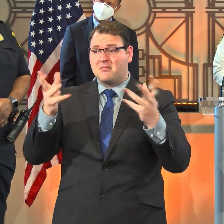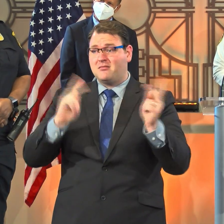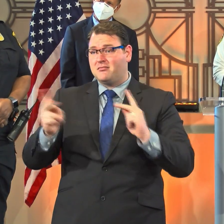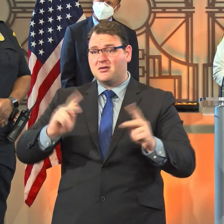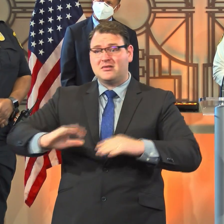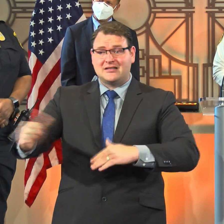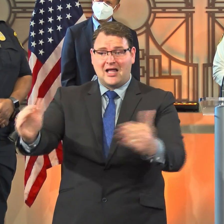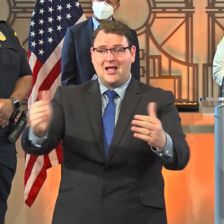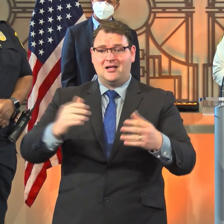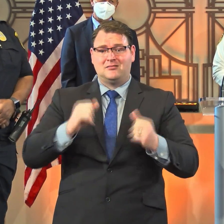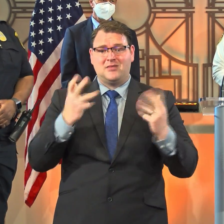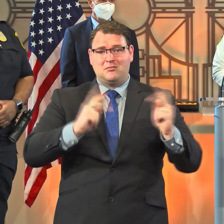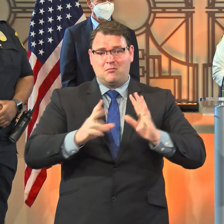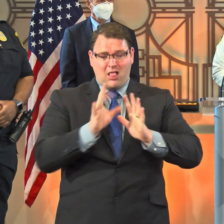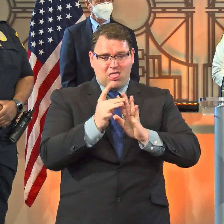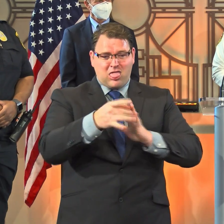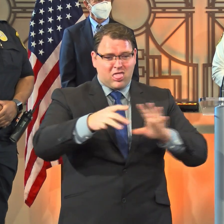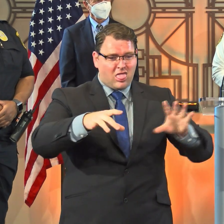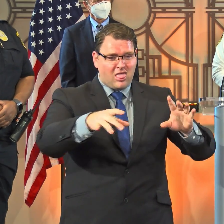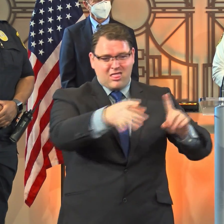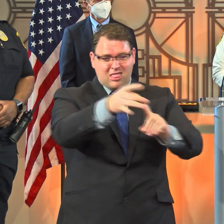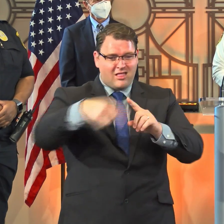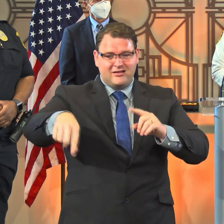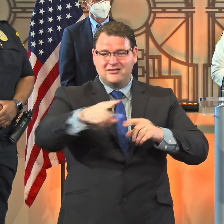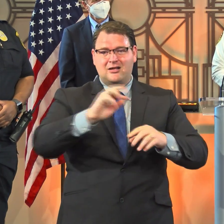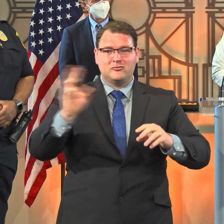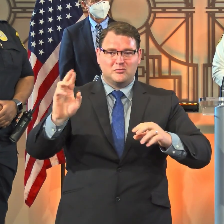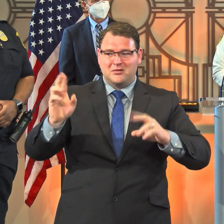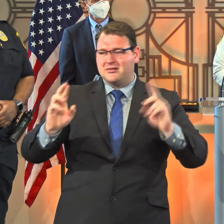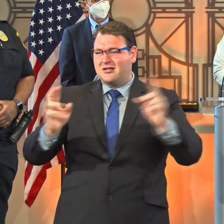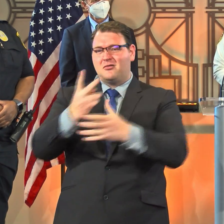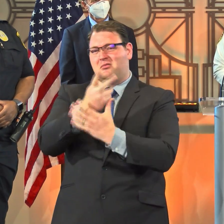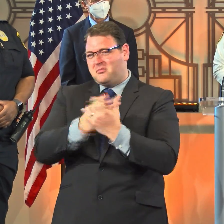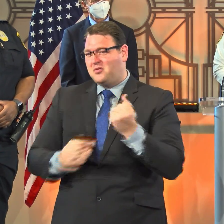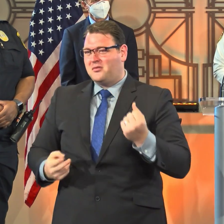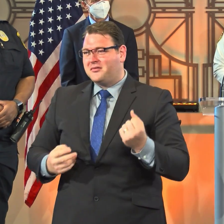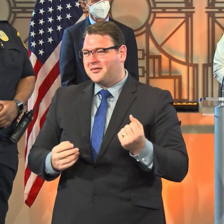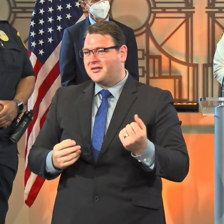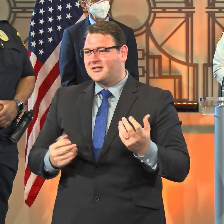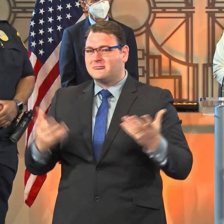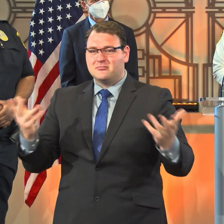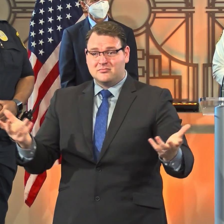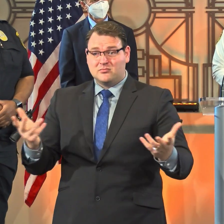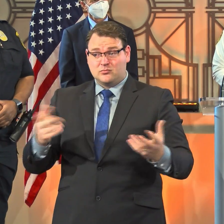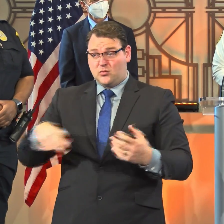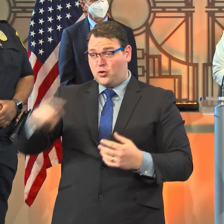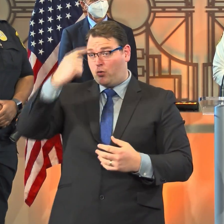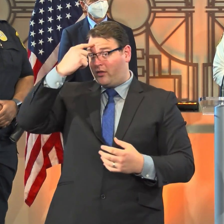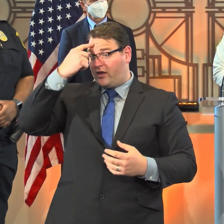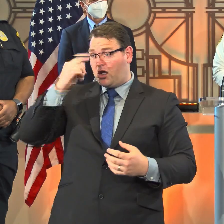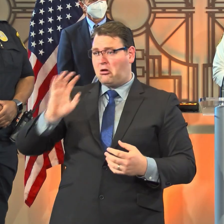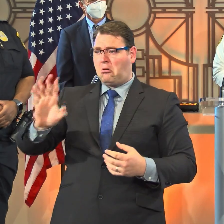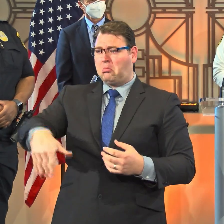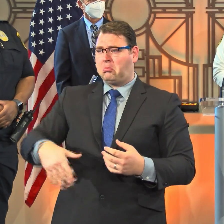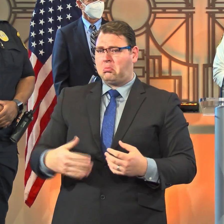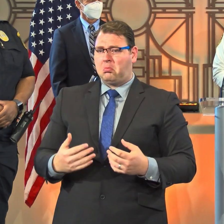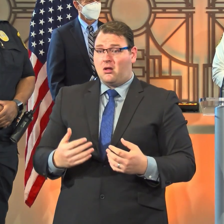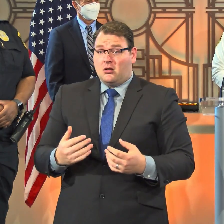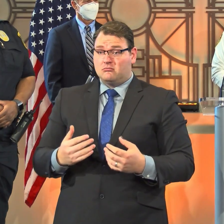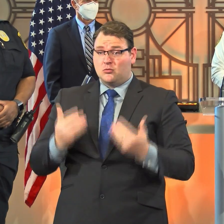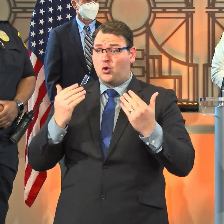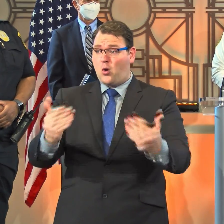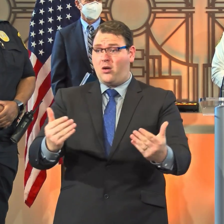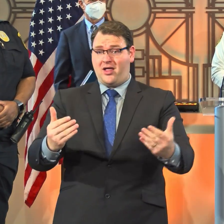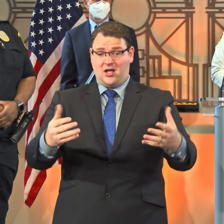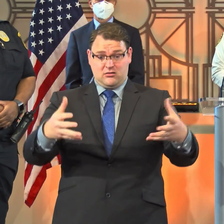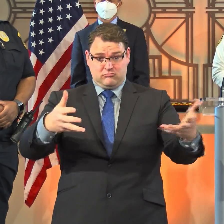or Republican. And if anyone questioned that, just continue to get in large groups and don't wear face masks or face coverings and